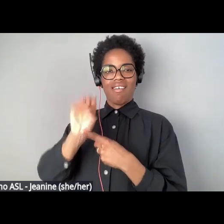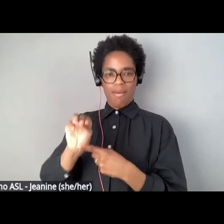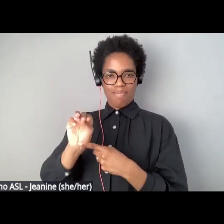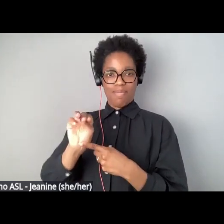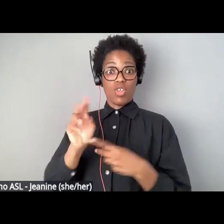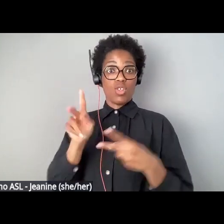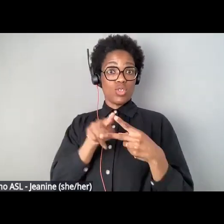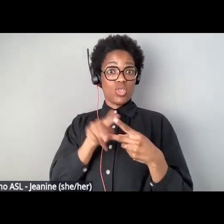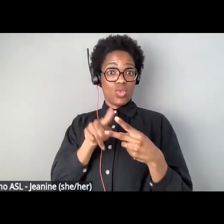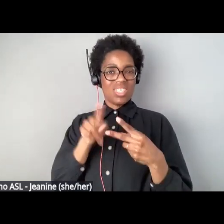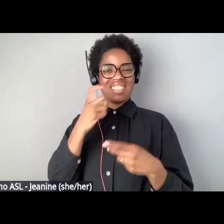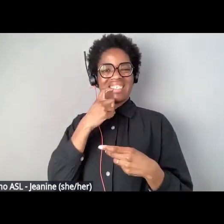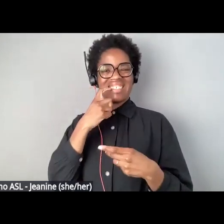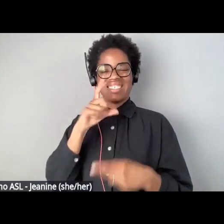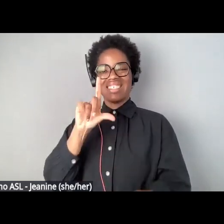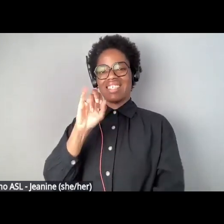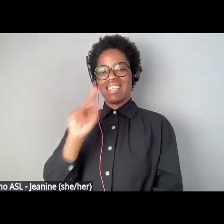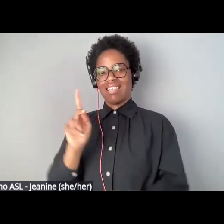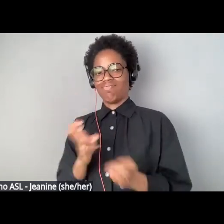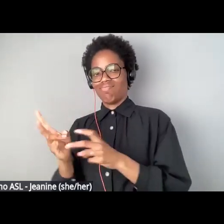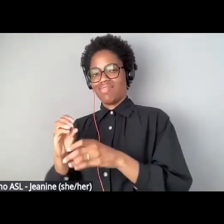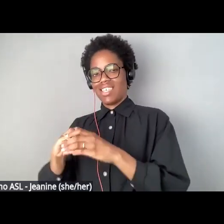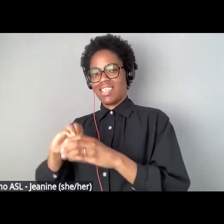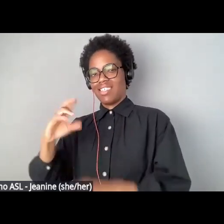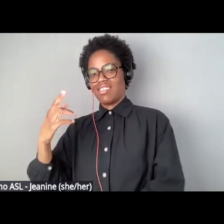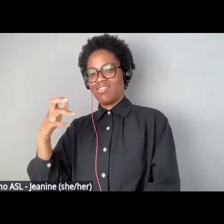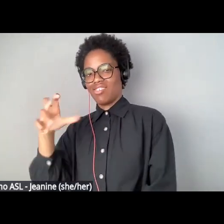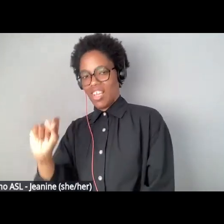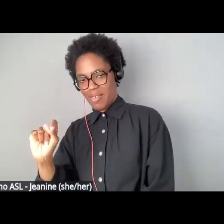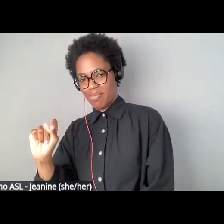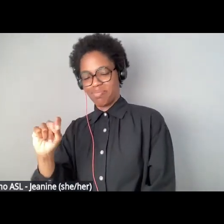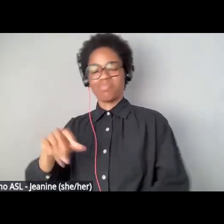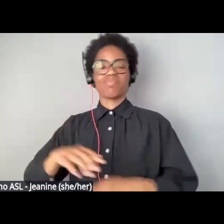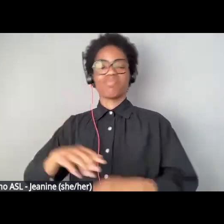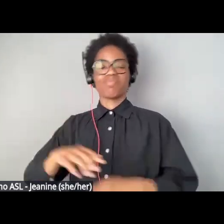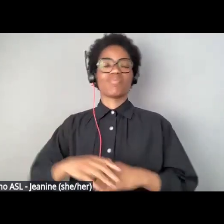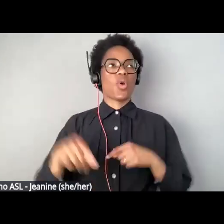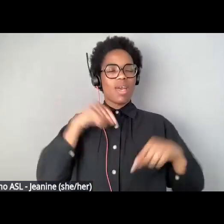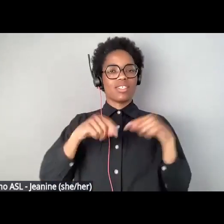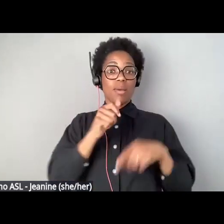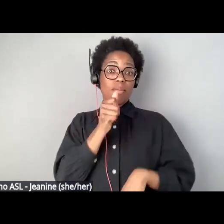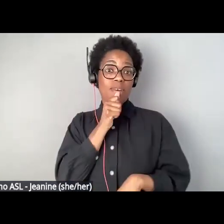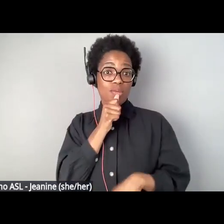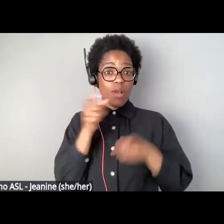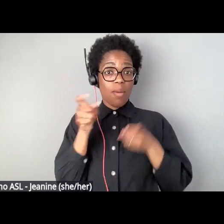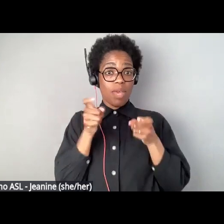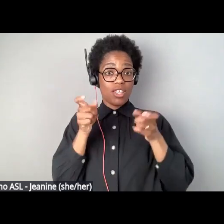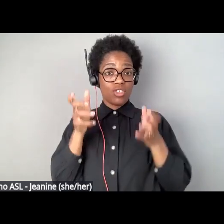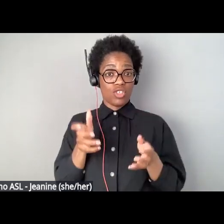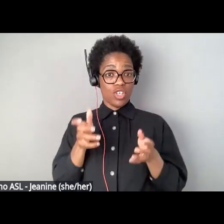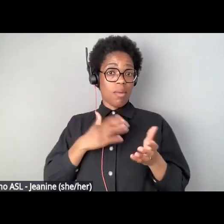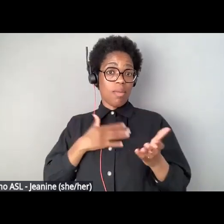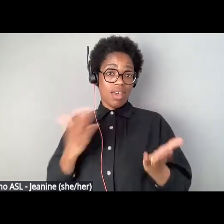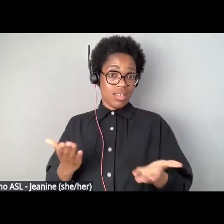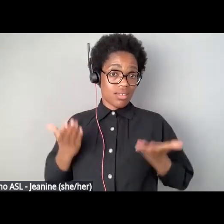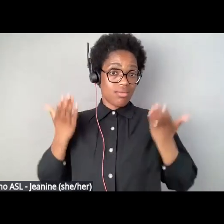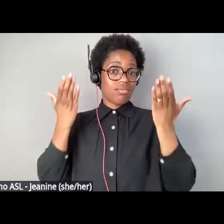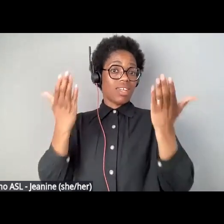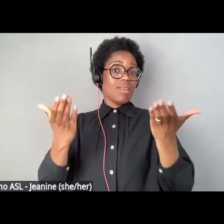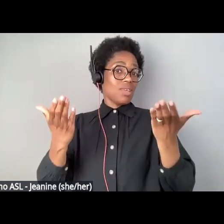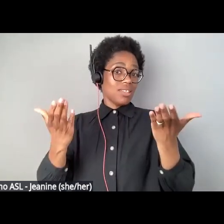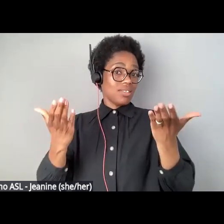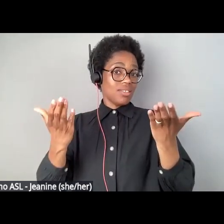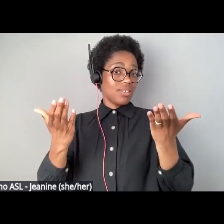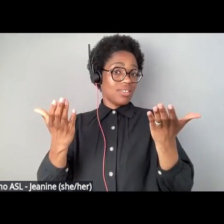So for the password managers, the top recs I'm going to give you, once again, are open source and